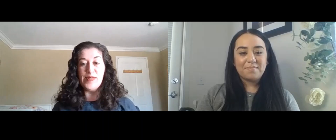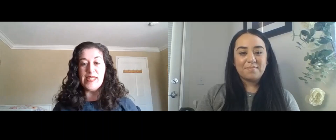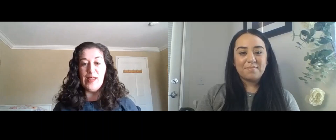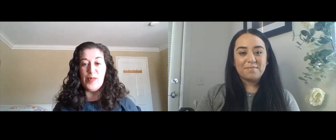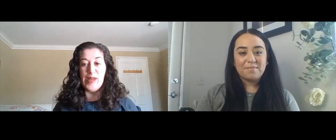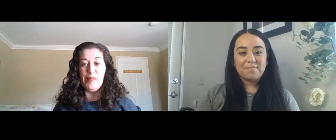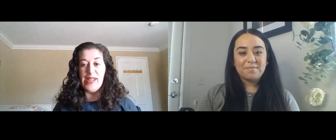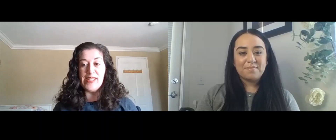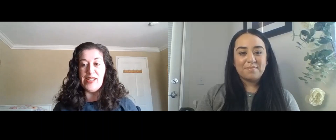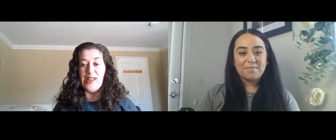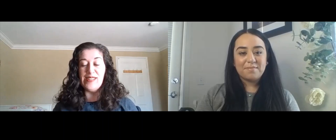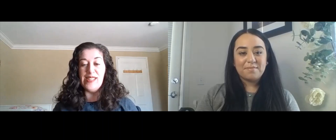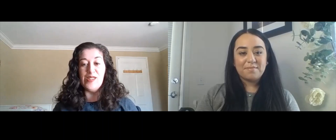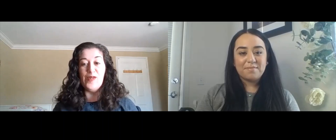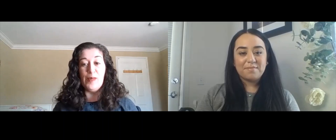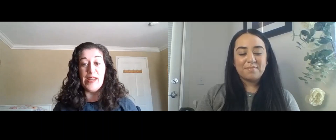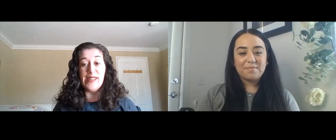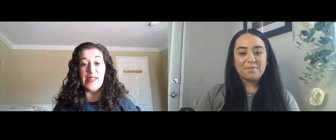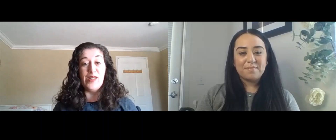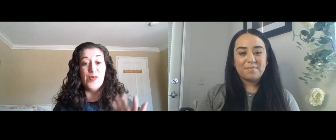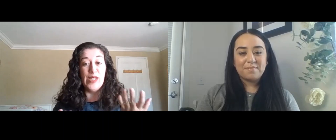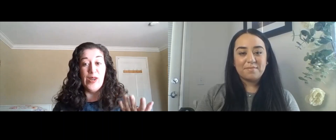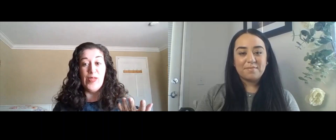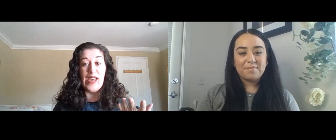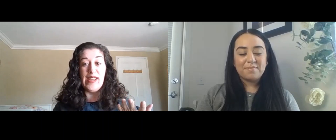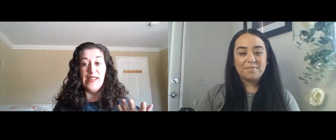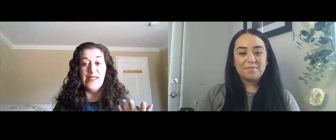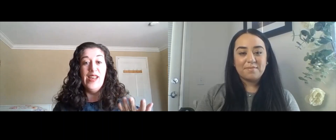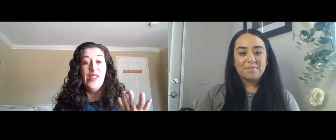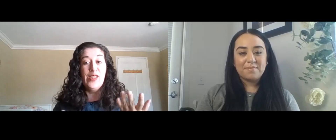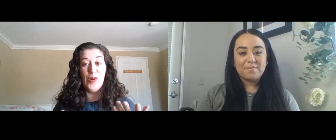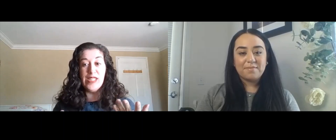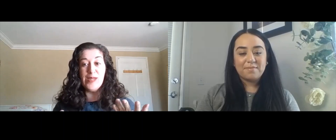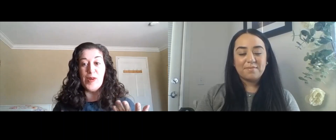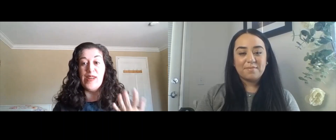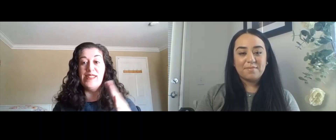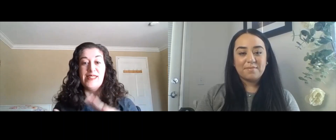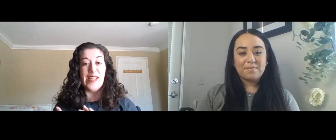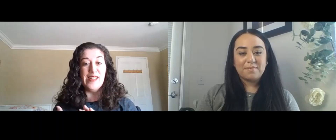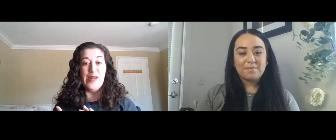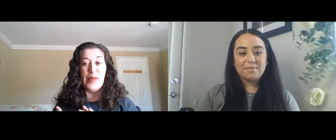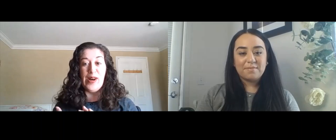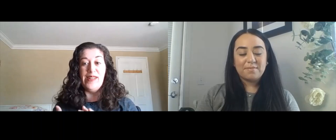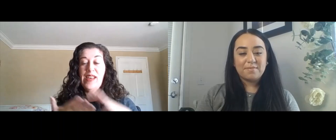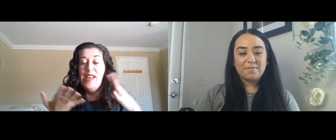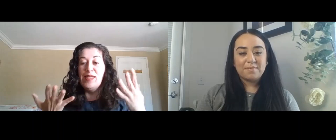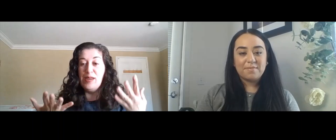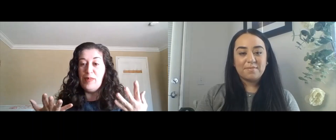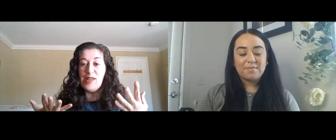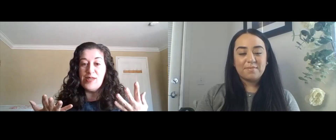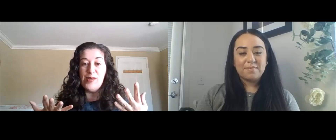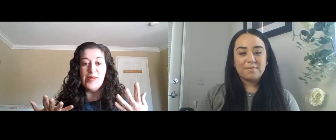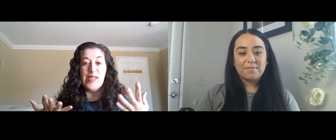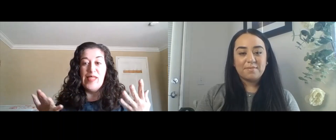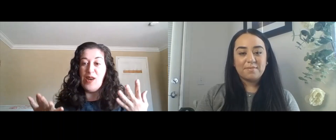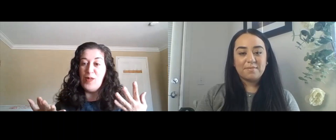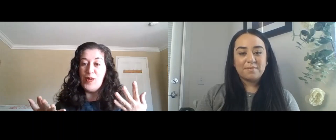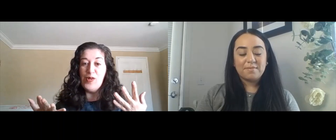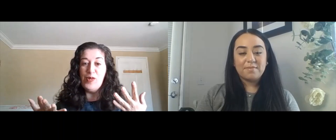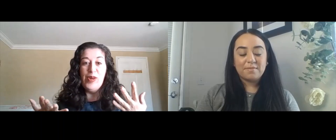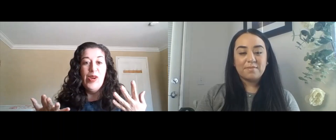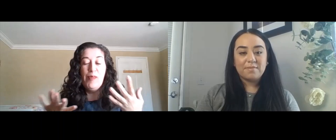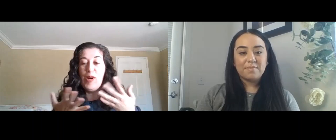to celebrate Pentecost. And so for Pentecost, we know that it's the Holy Spirit descending upon the apostles in